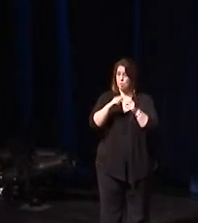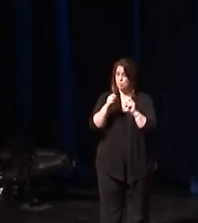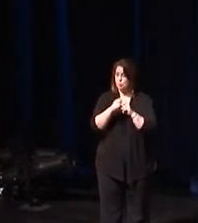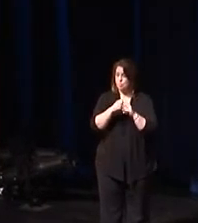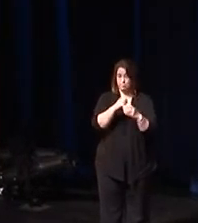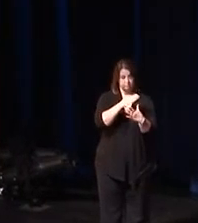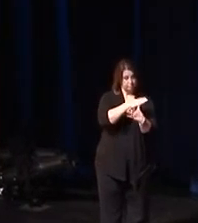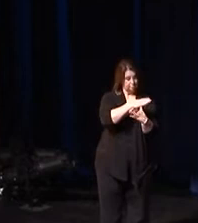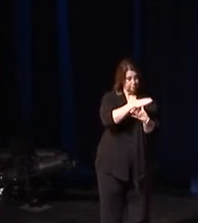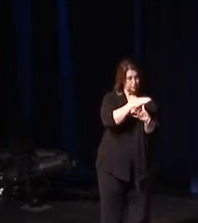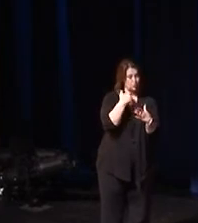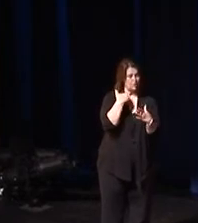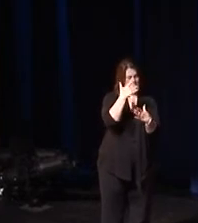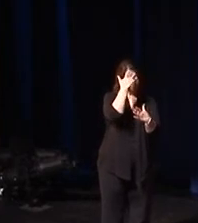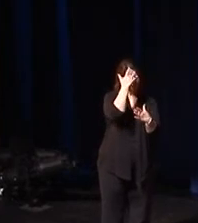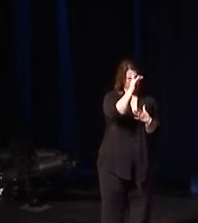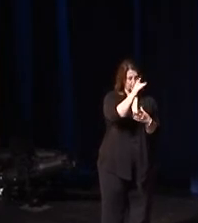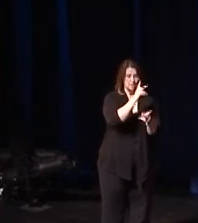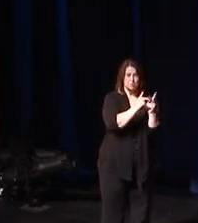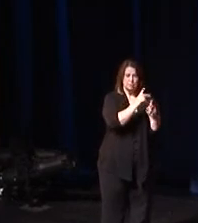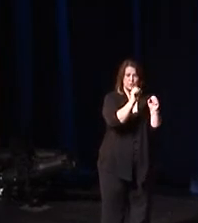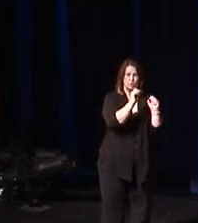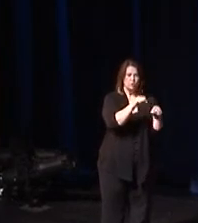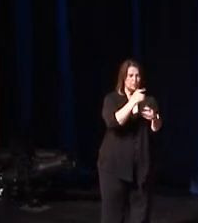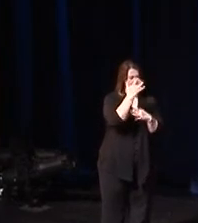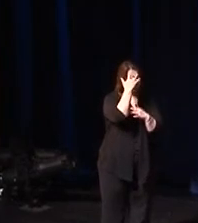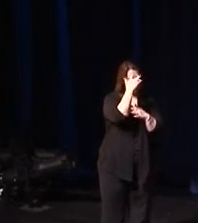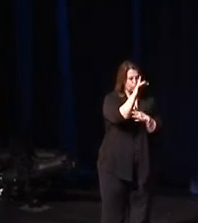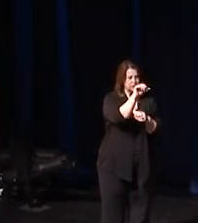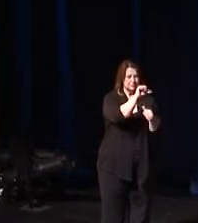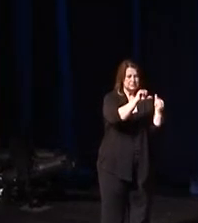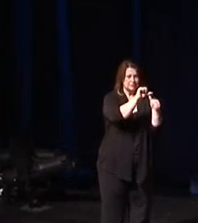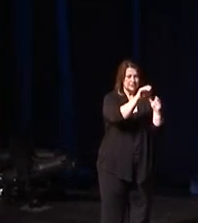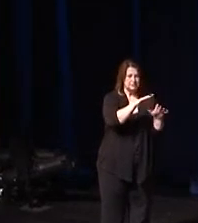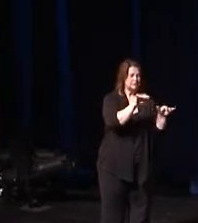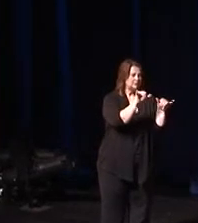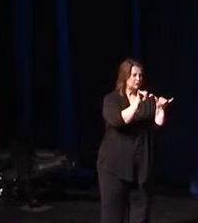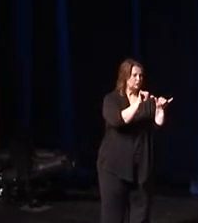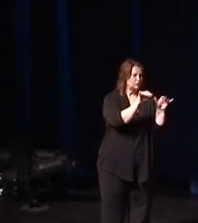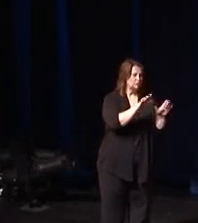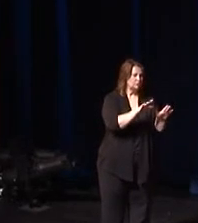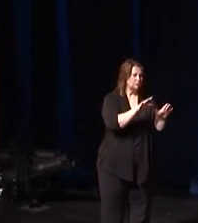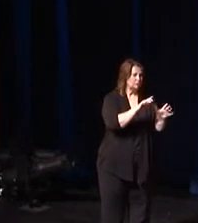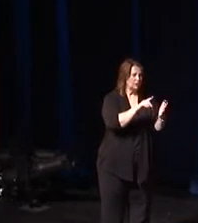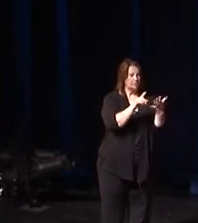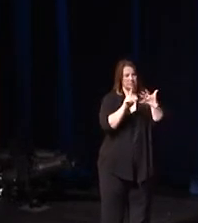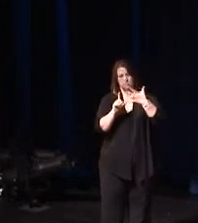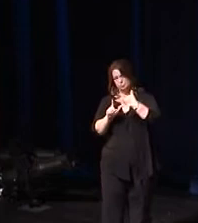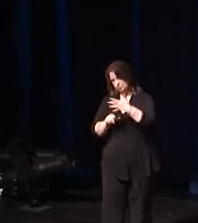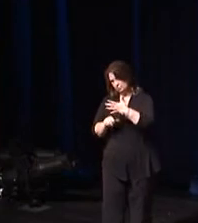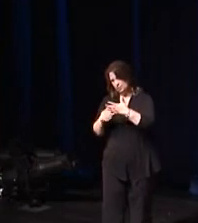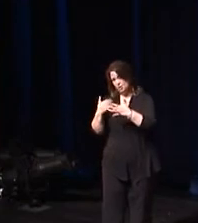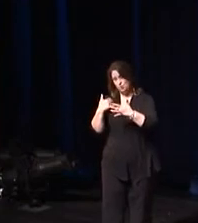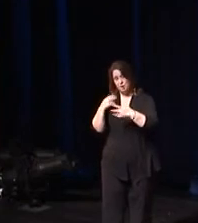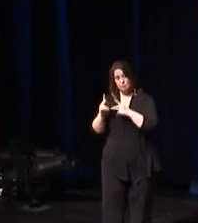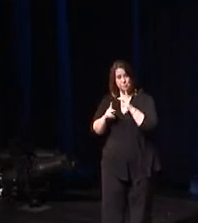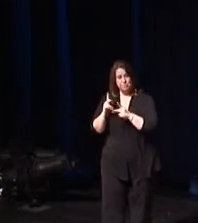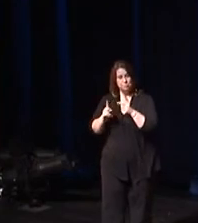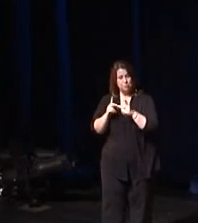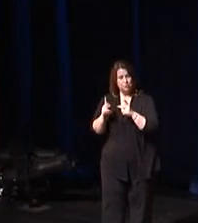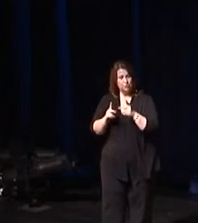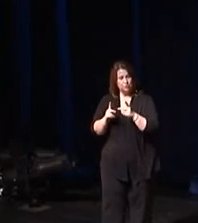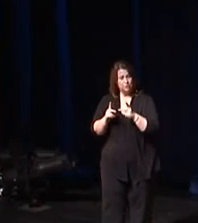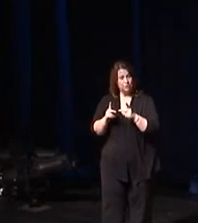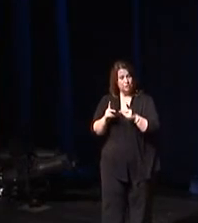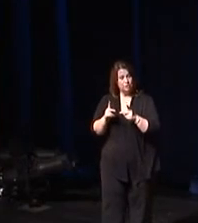the spectrum, you get brilliant people that could be brilliant scientists, engineers, artists. And at the other end of the spectrum, you got people that get the right